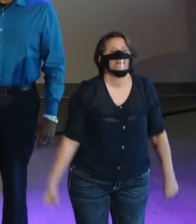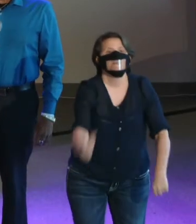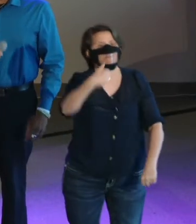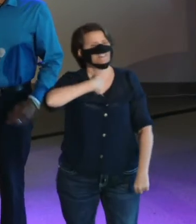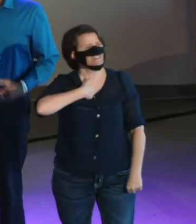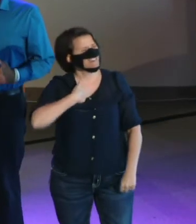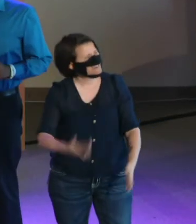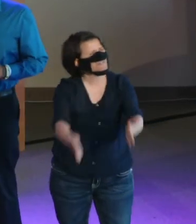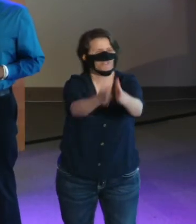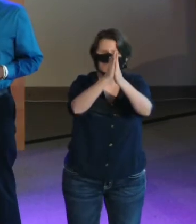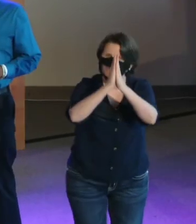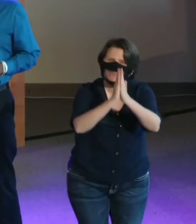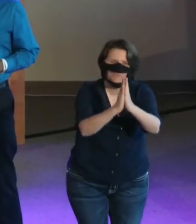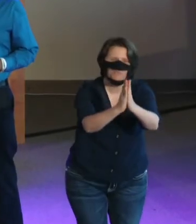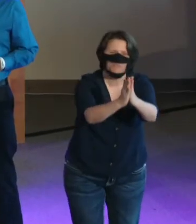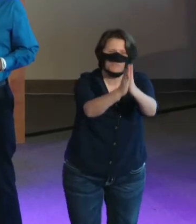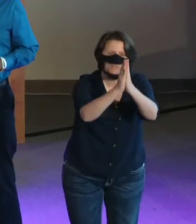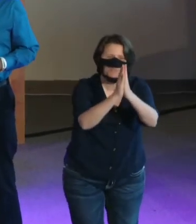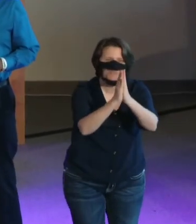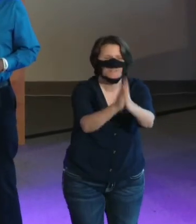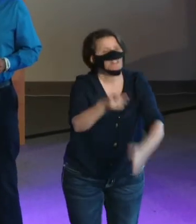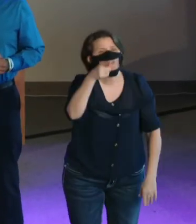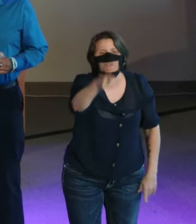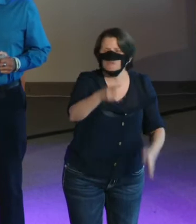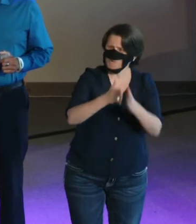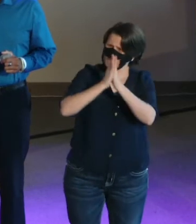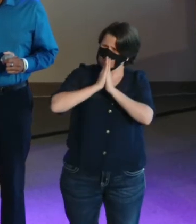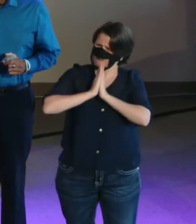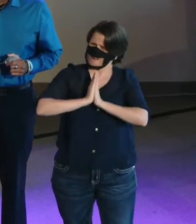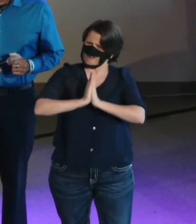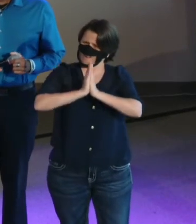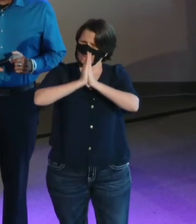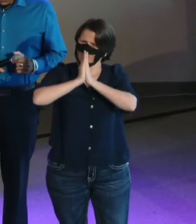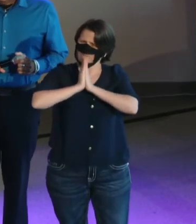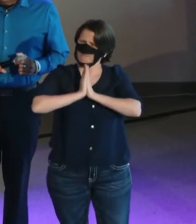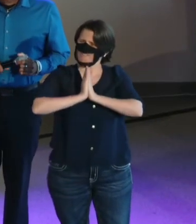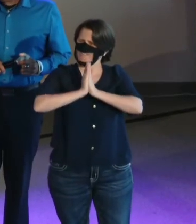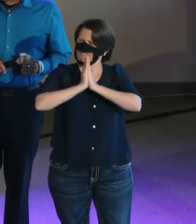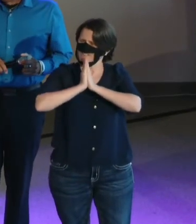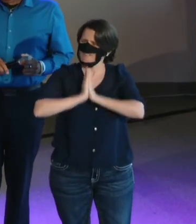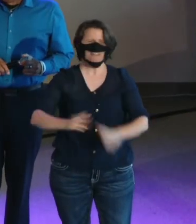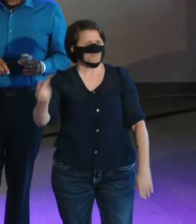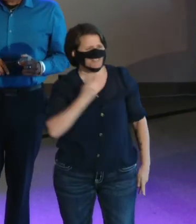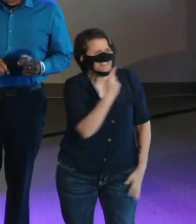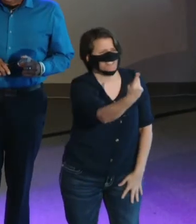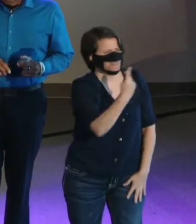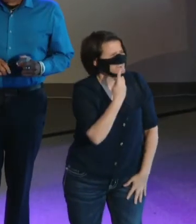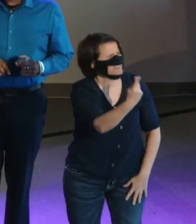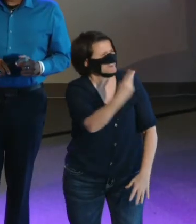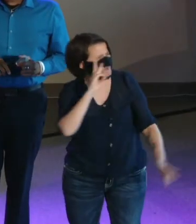I pray for you, you pray for me, and watch